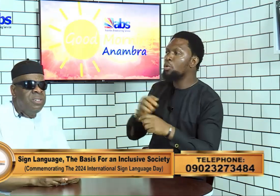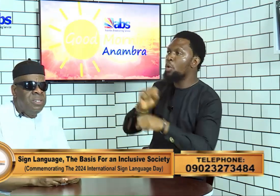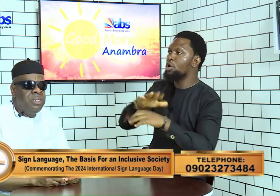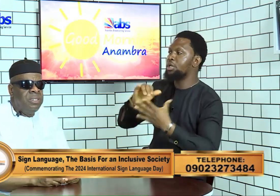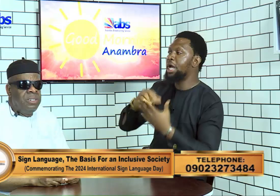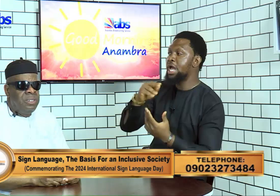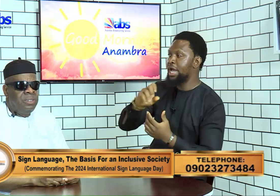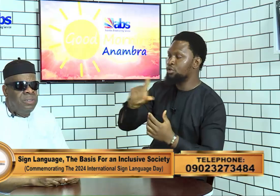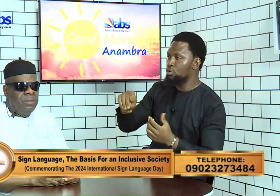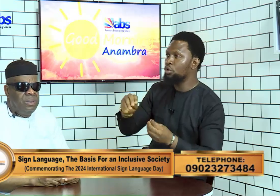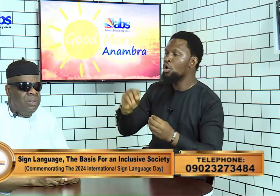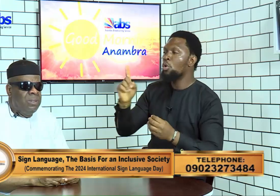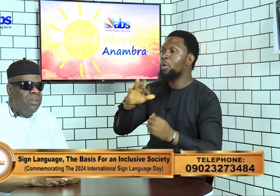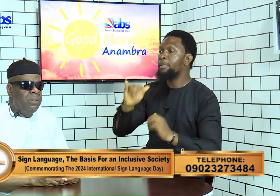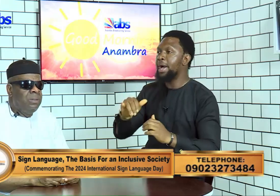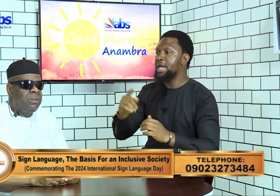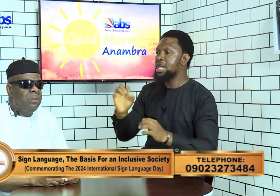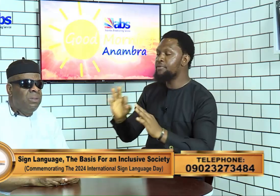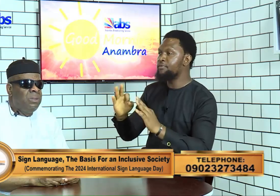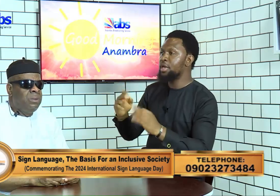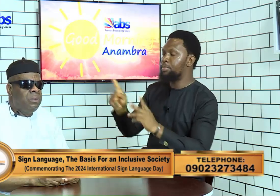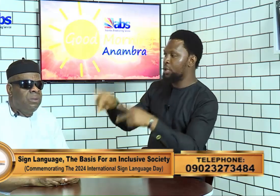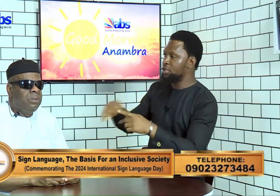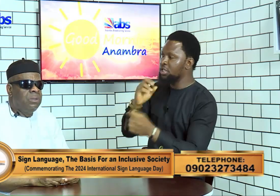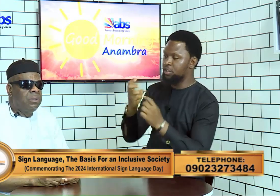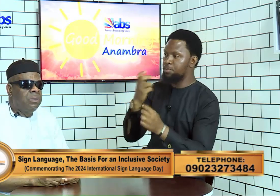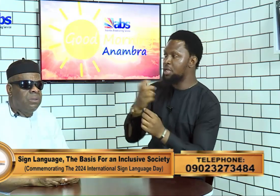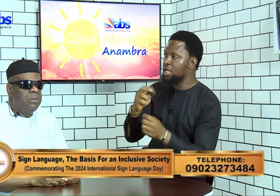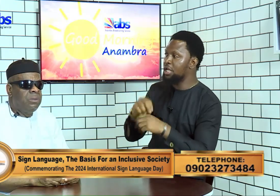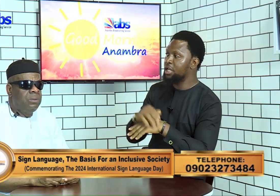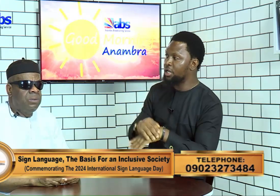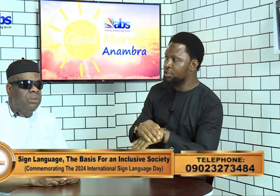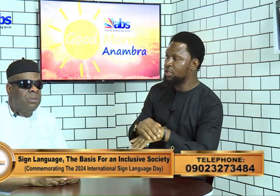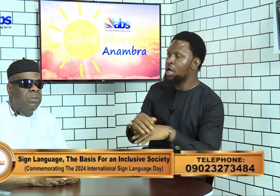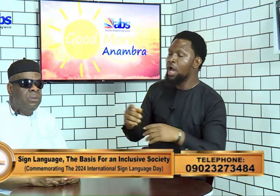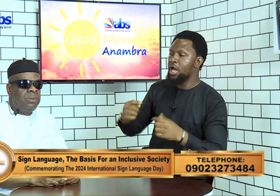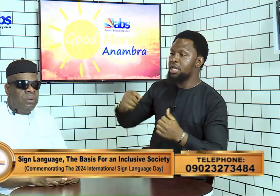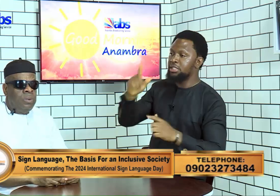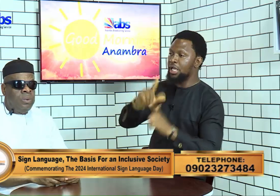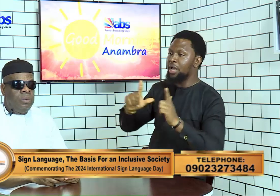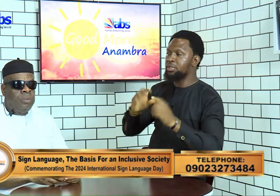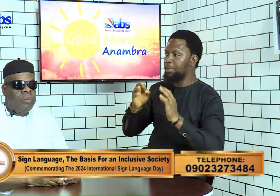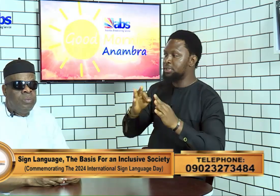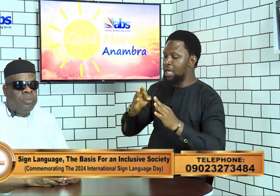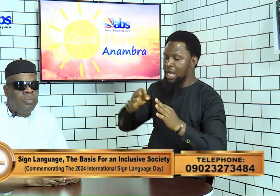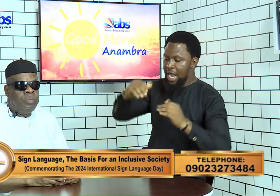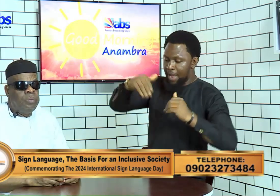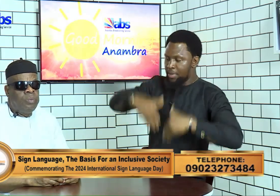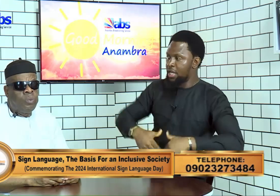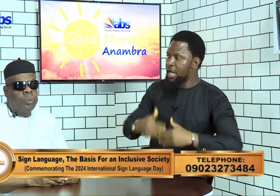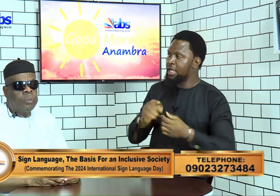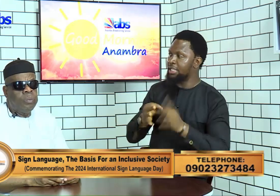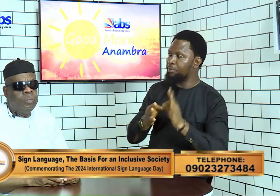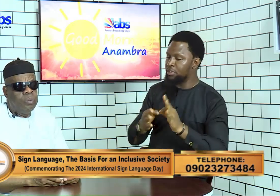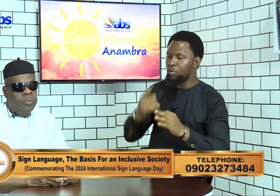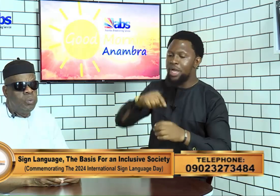actually working on that AI tool, whereby if a person is speaking in English, and the sign language interpreter can be